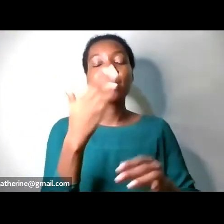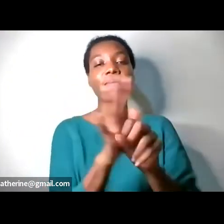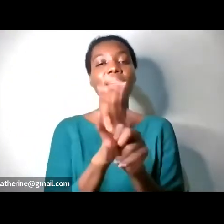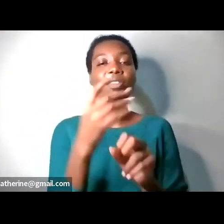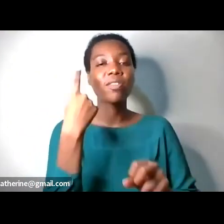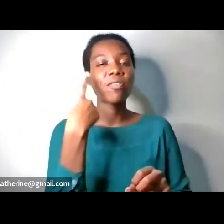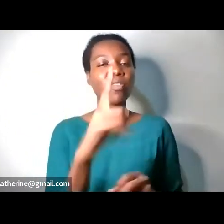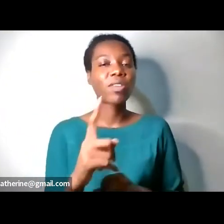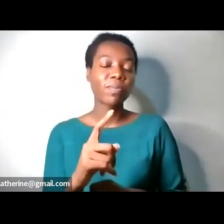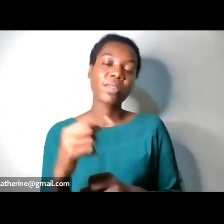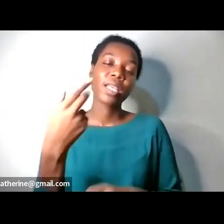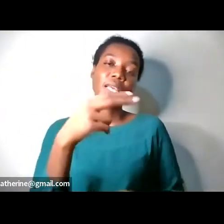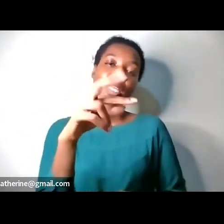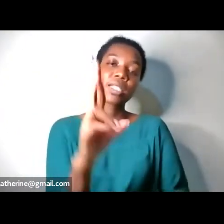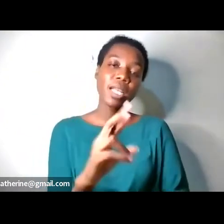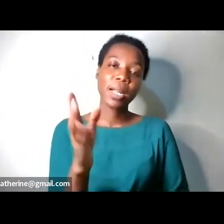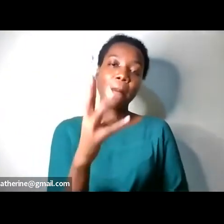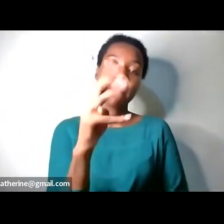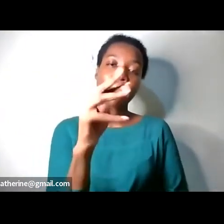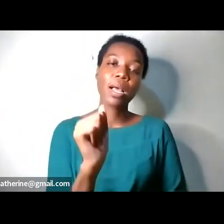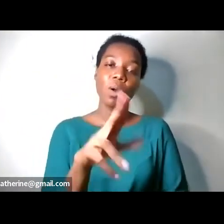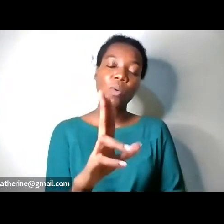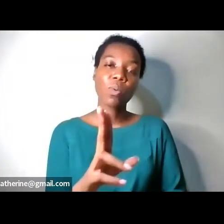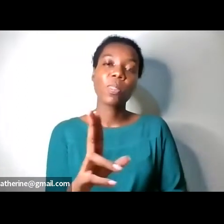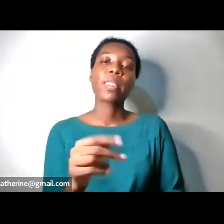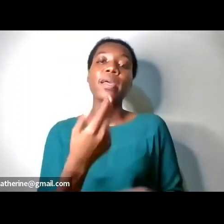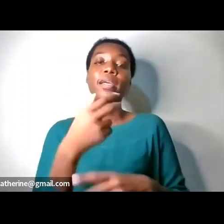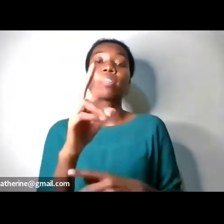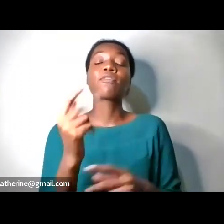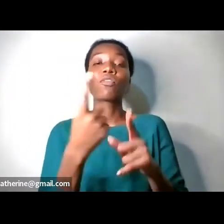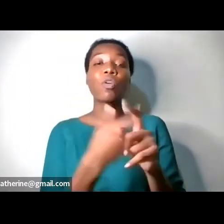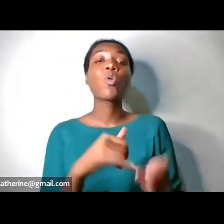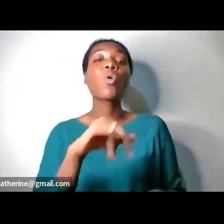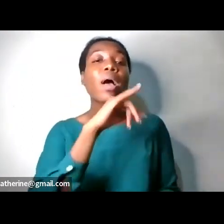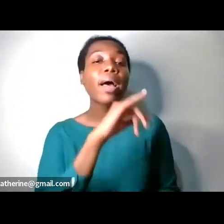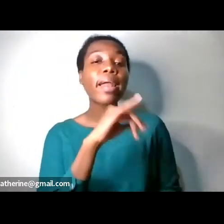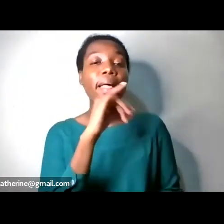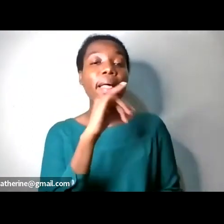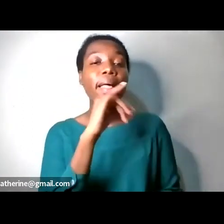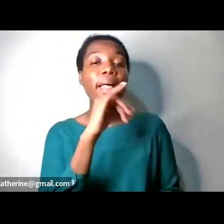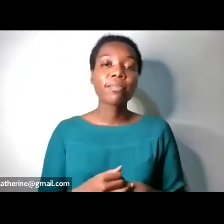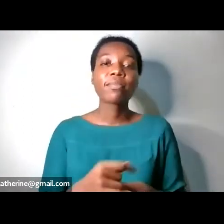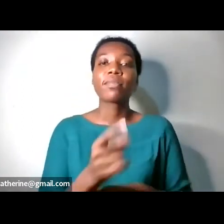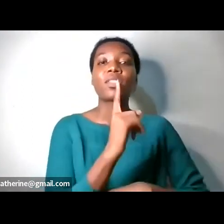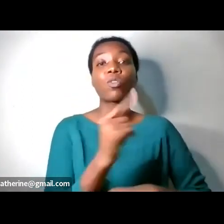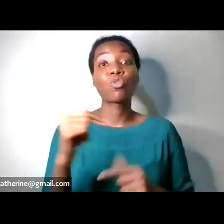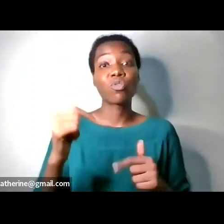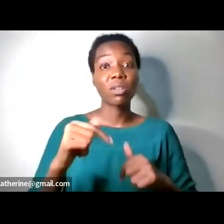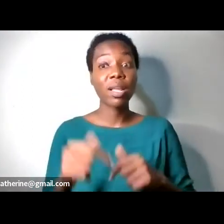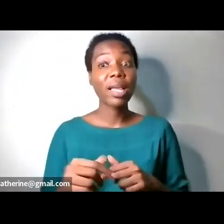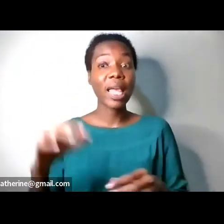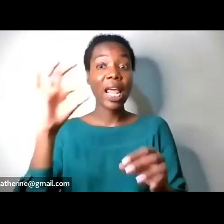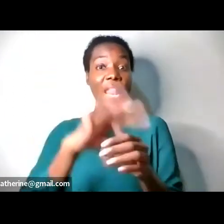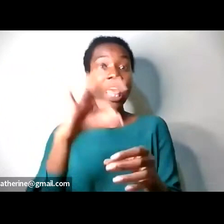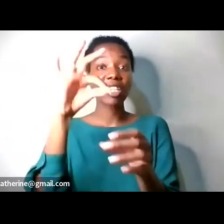HR Mau. HR Mau is the Human Resource Management Association of Uganda. They are currently doing the elections, and I'm